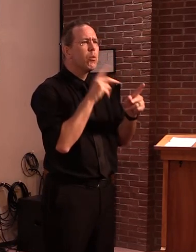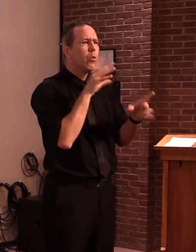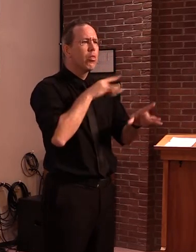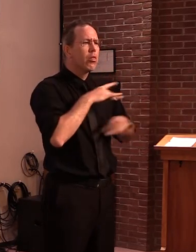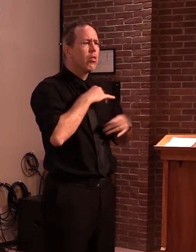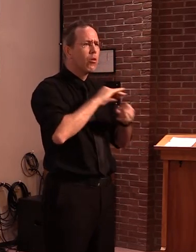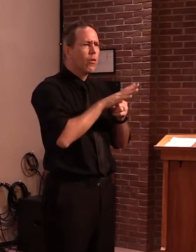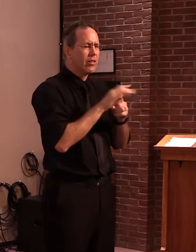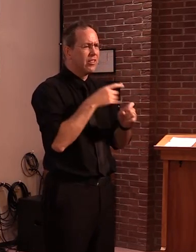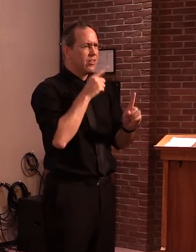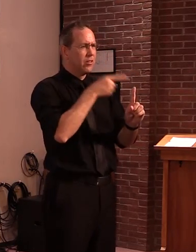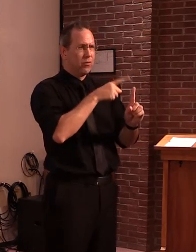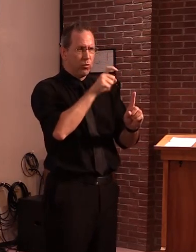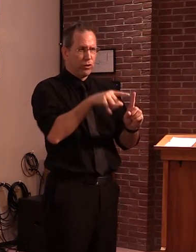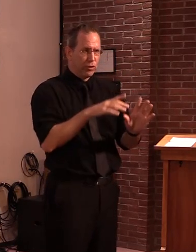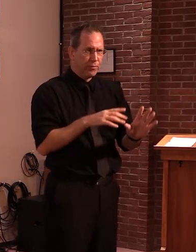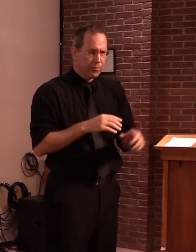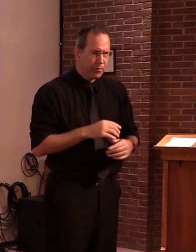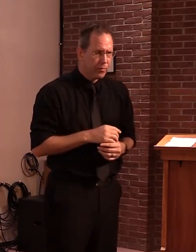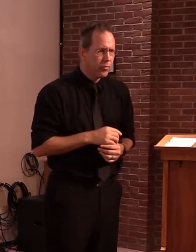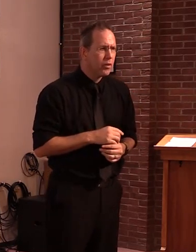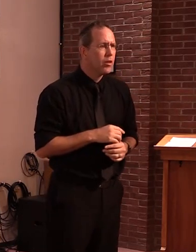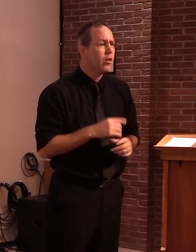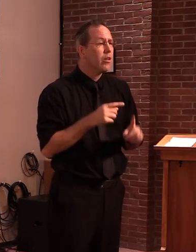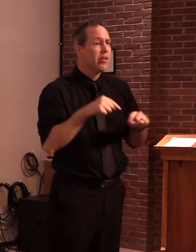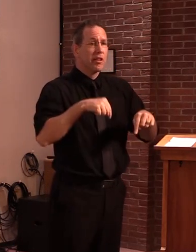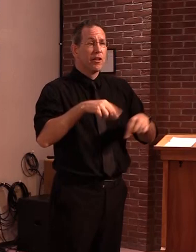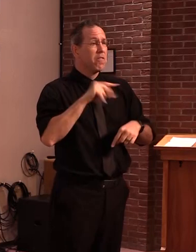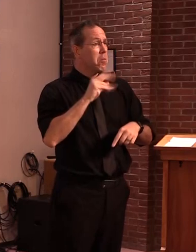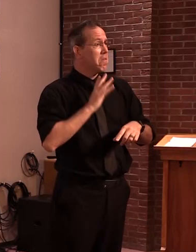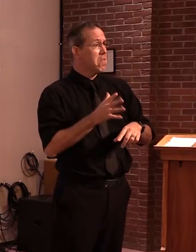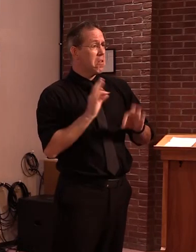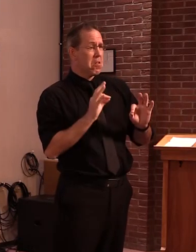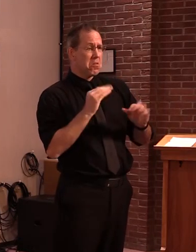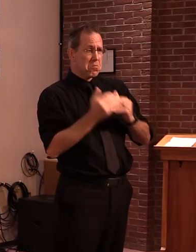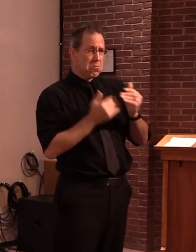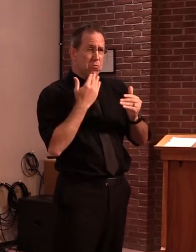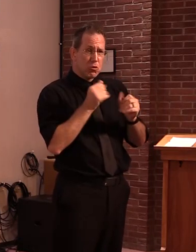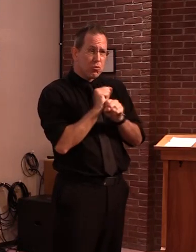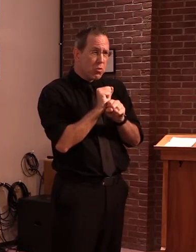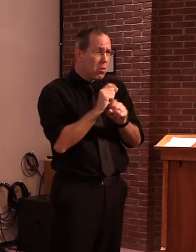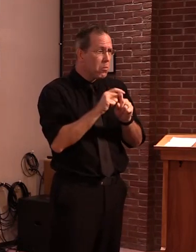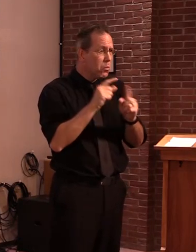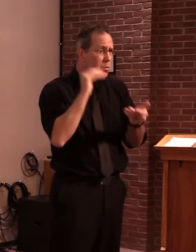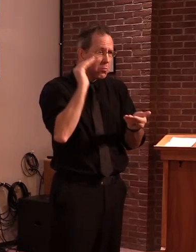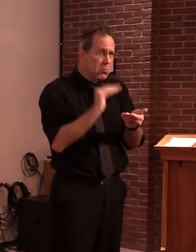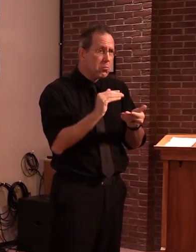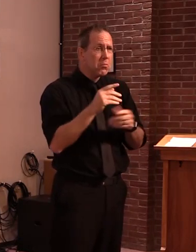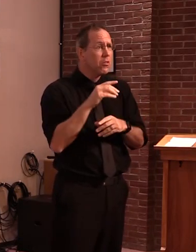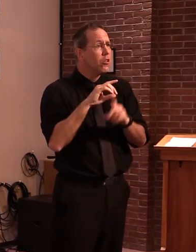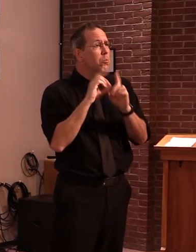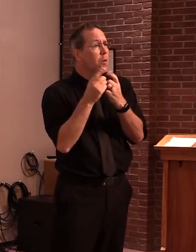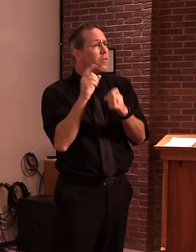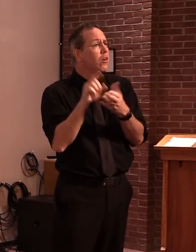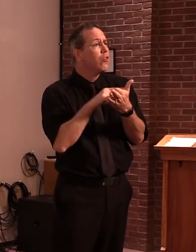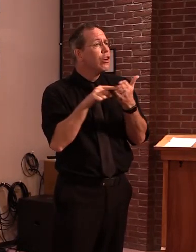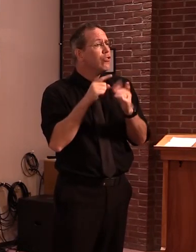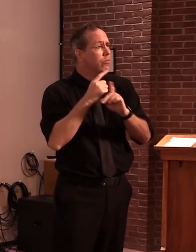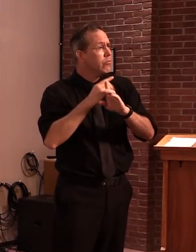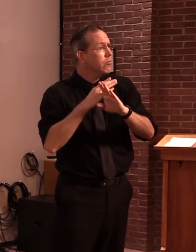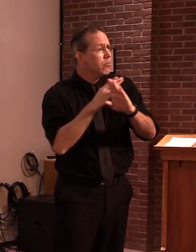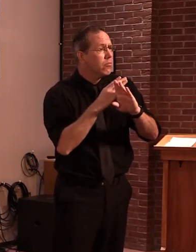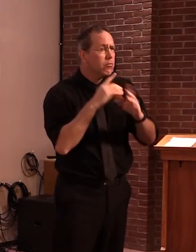Vermont, we need to do better in Mississippi now that they have a high prevalence of the virus in